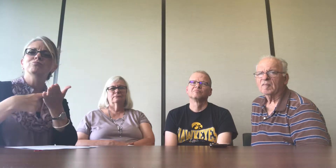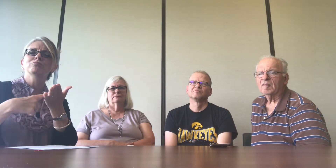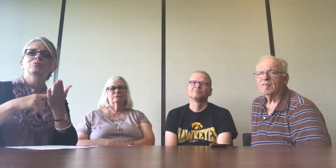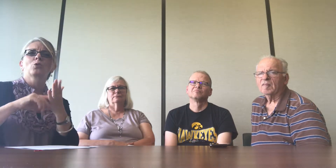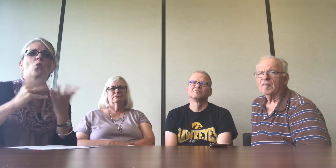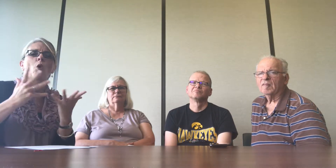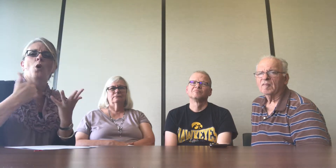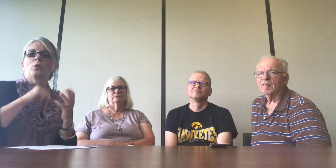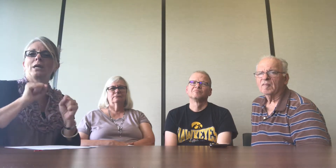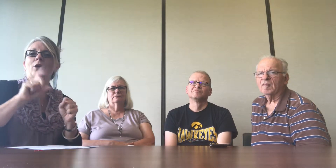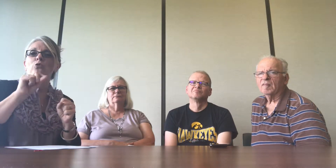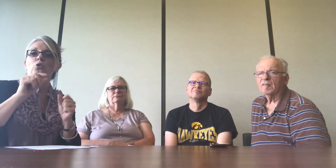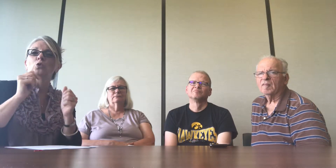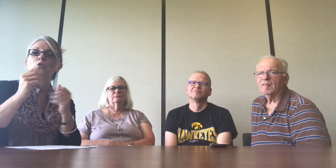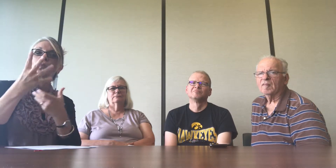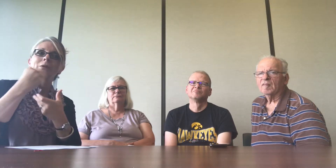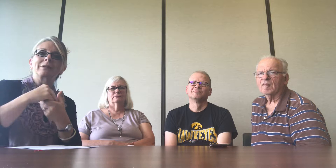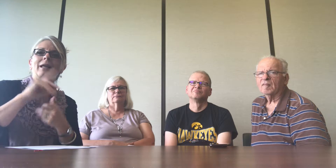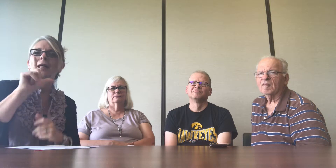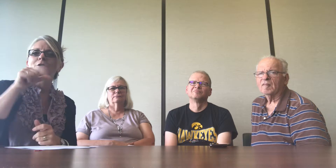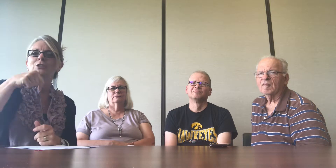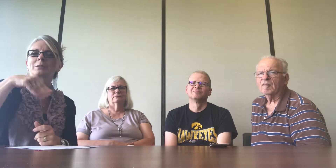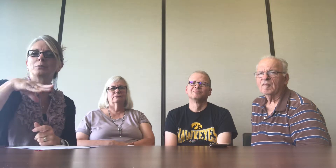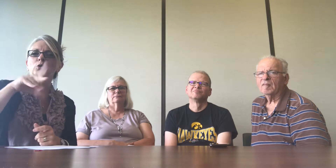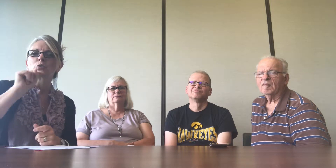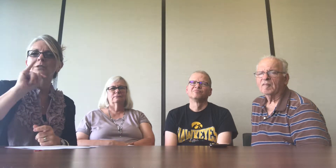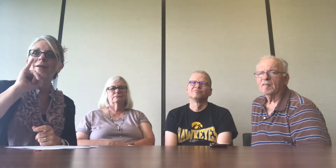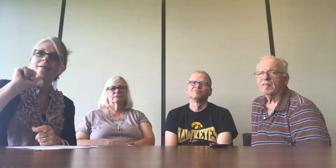Kinsey, to discuss what we can do within the